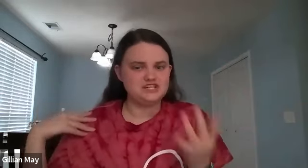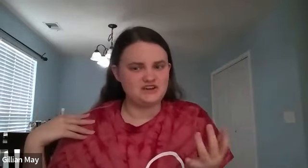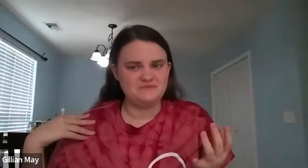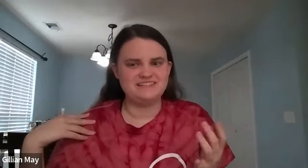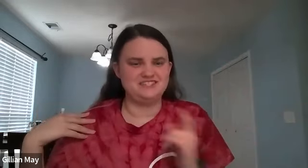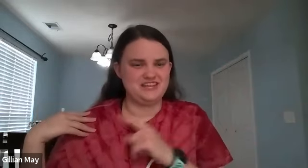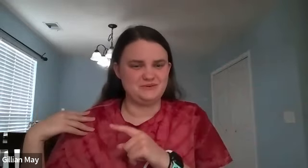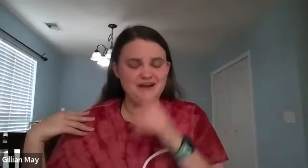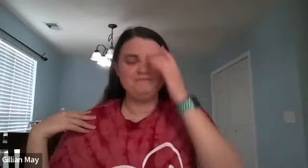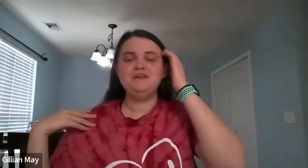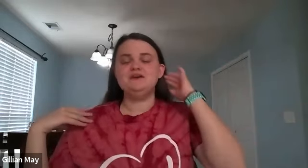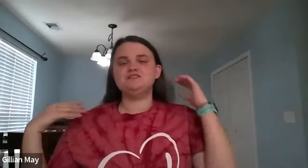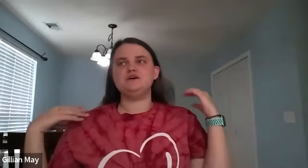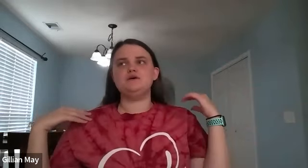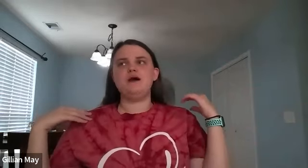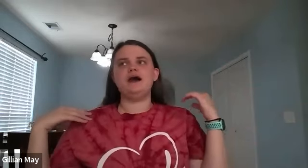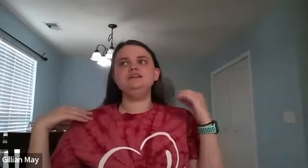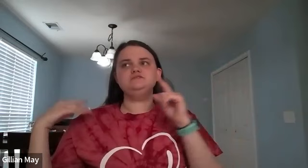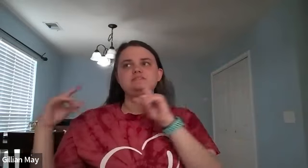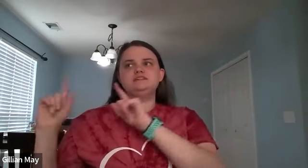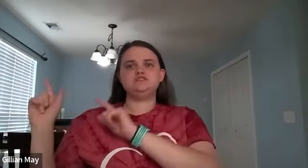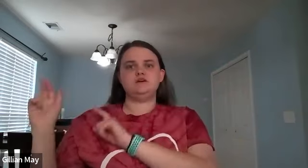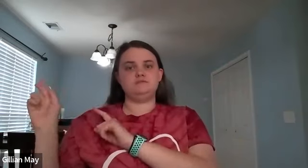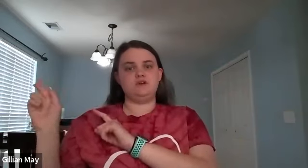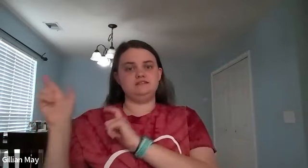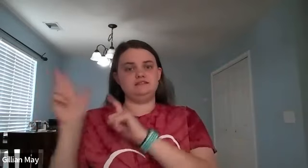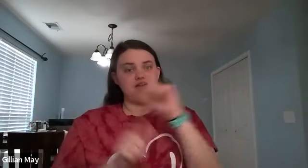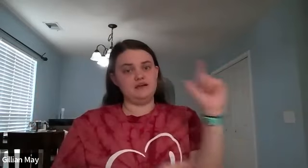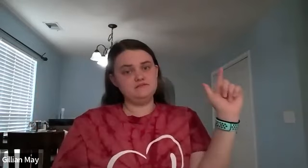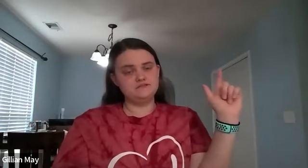saw your message, that's why. So I do tend to start from right to left.